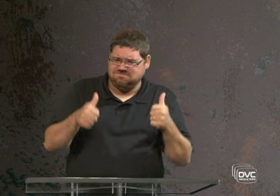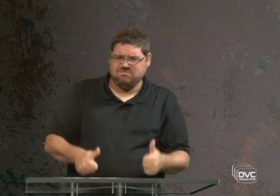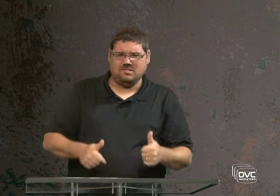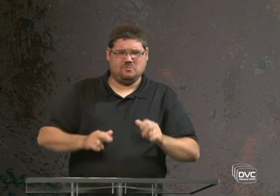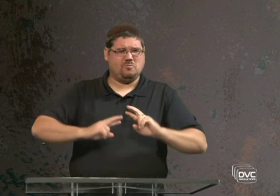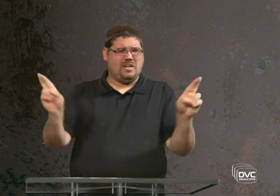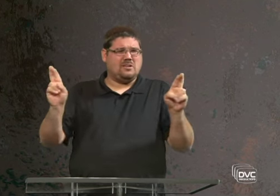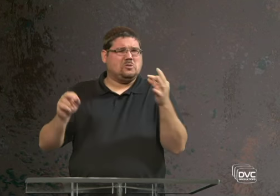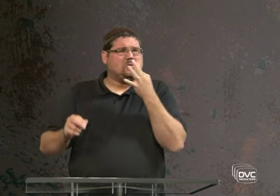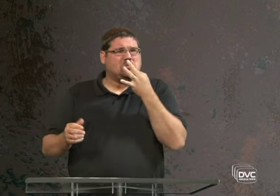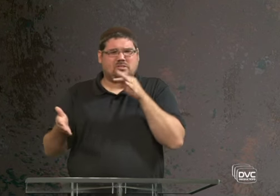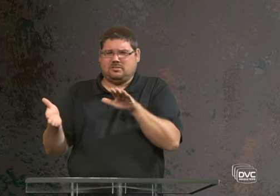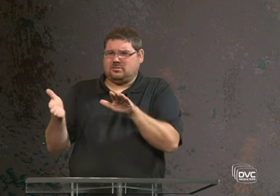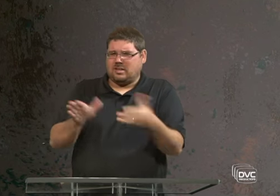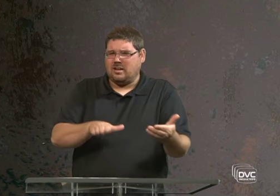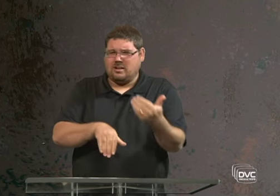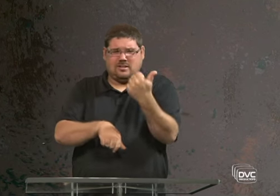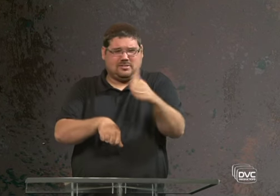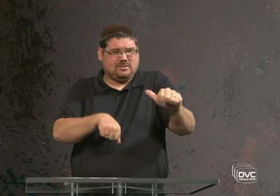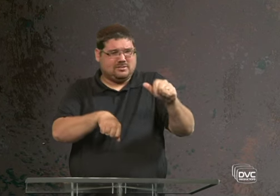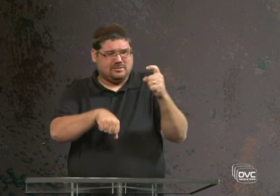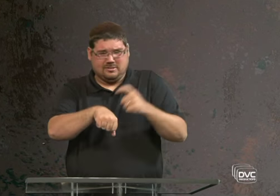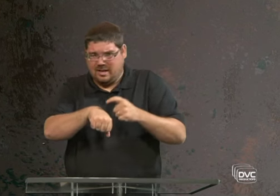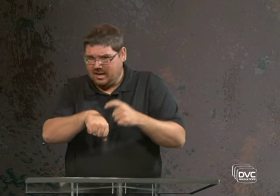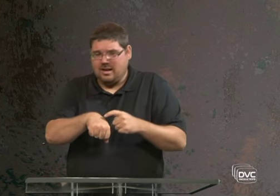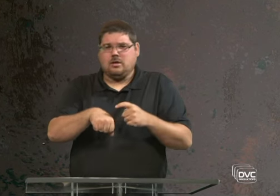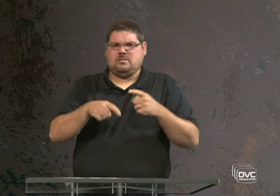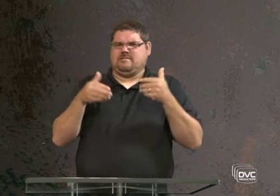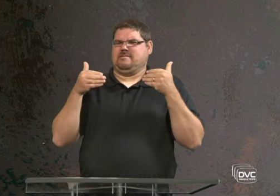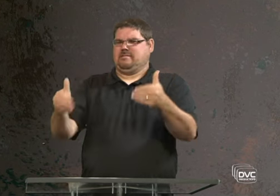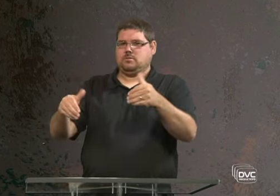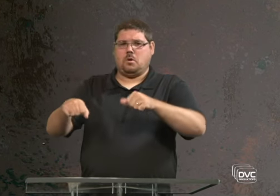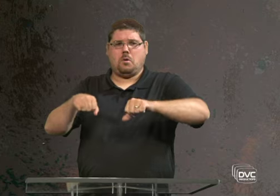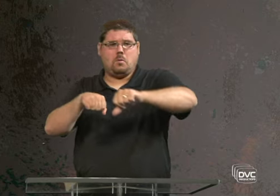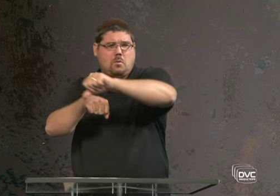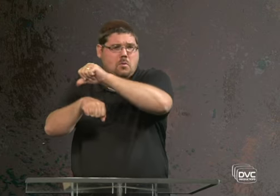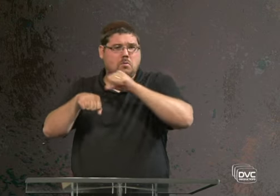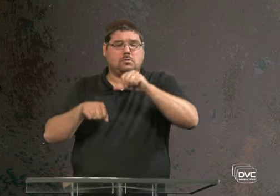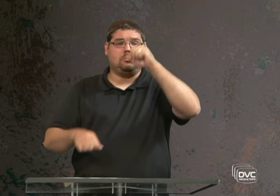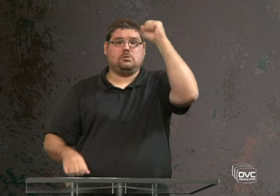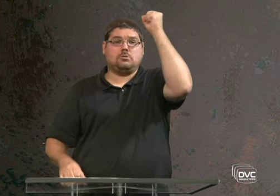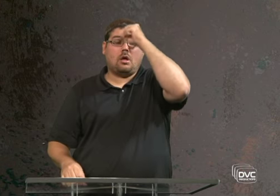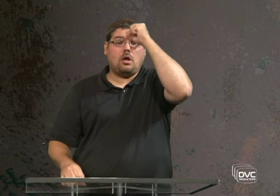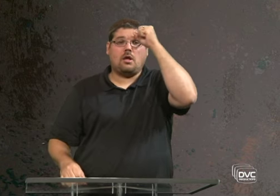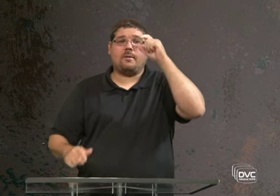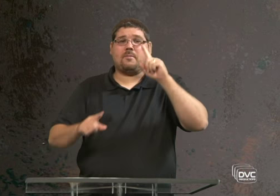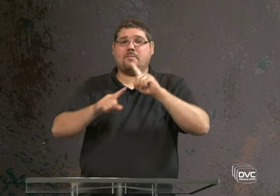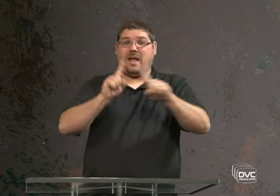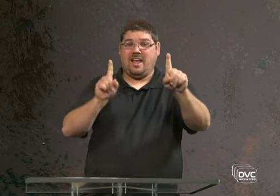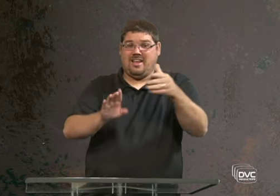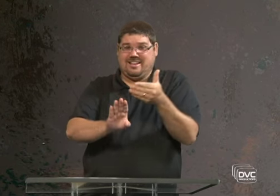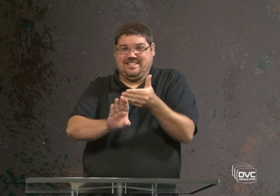David was already old and soon ready to die. And